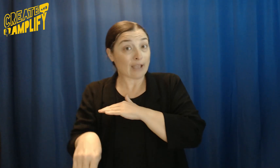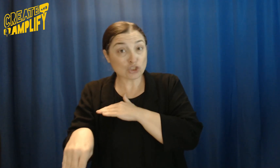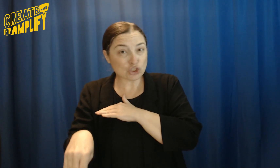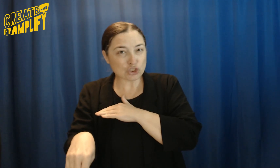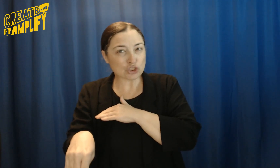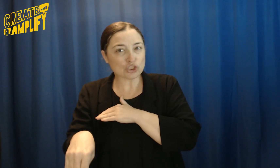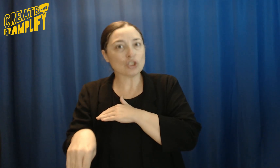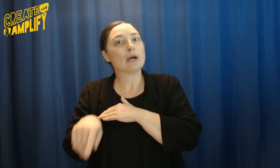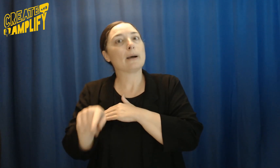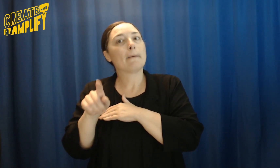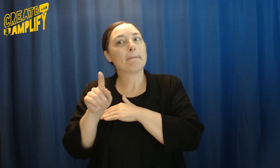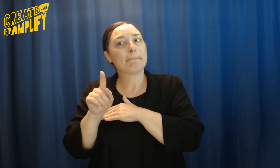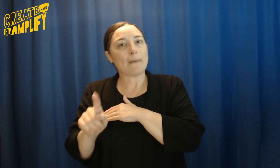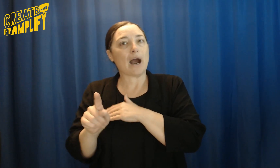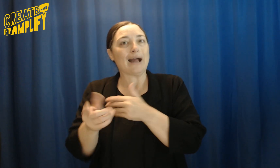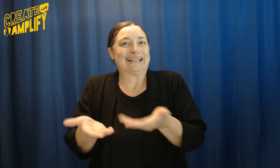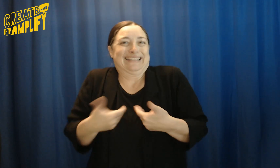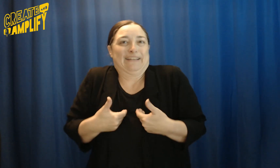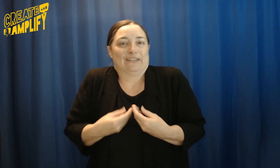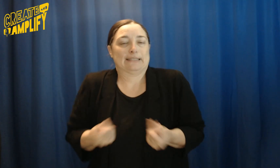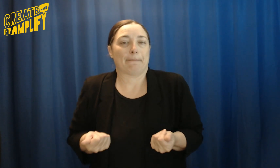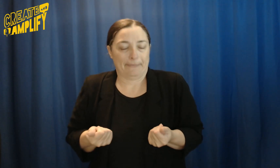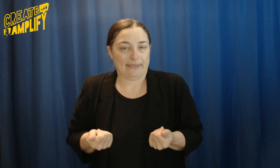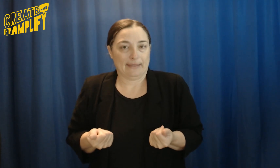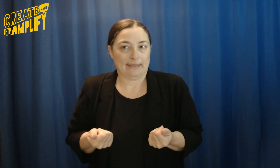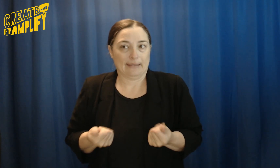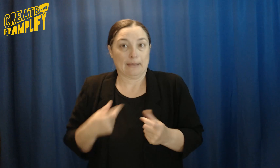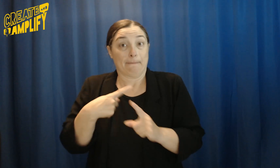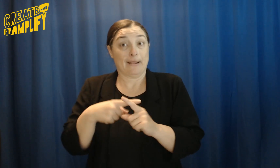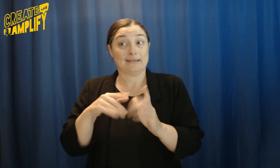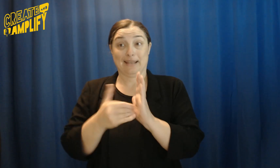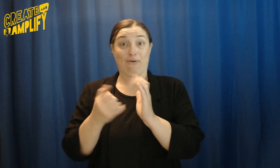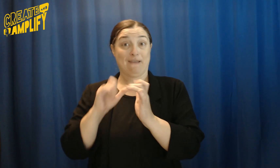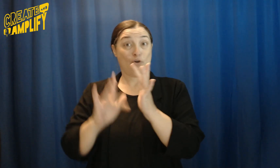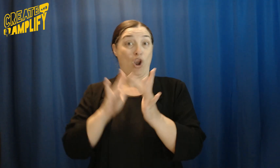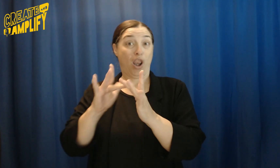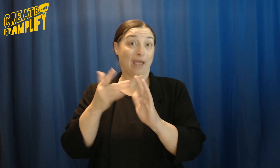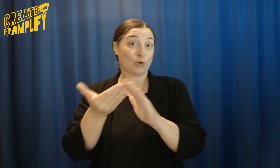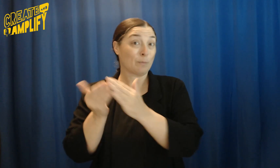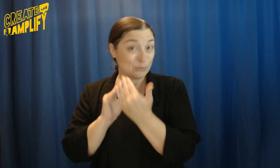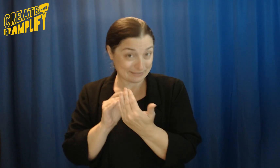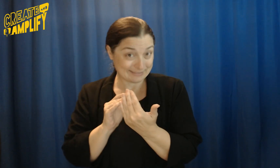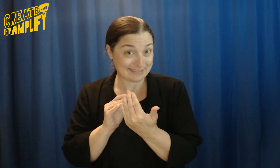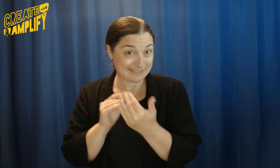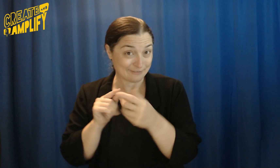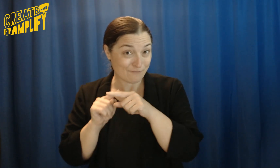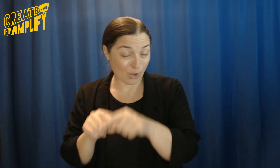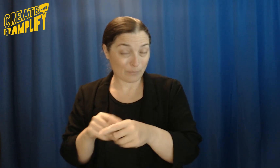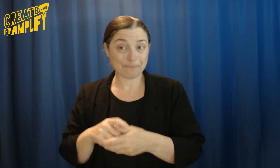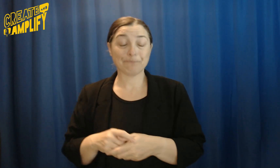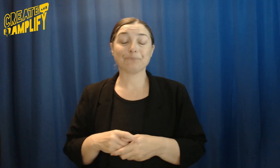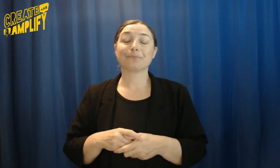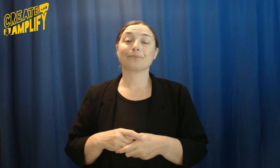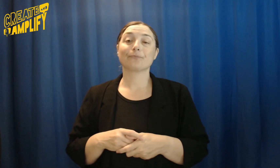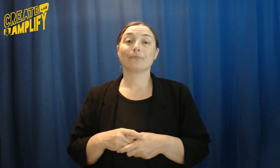something. And it's created this community online, right? She's travelled from Gippsland